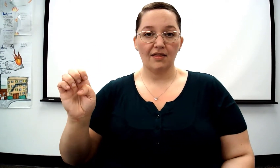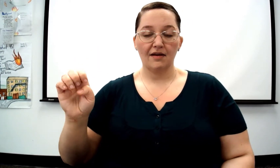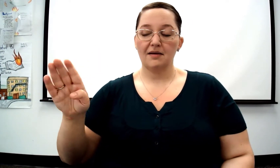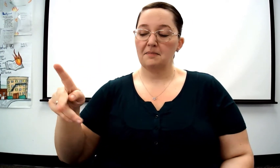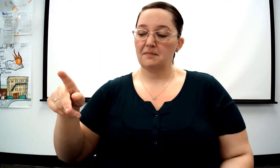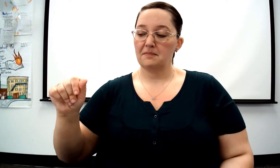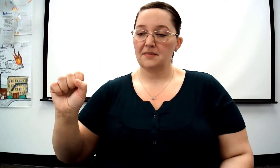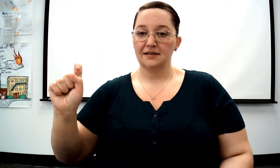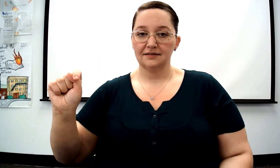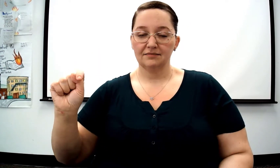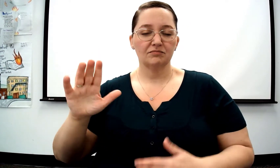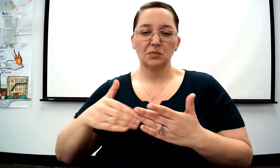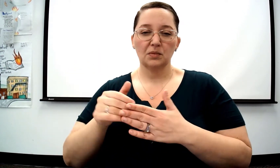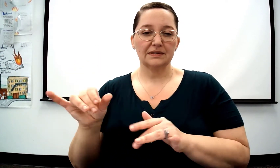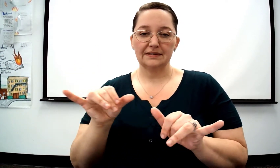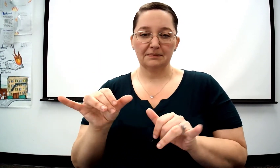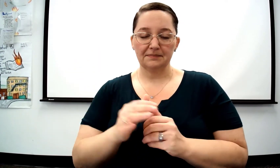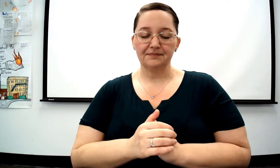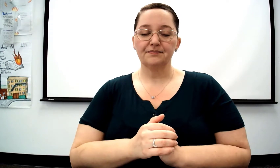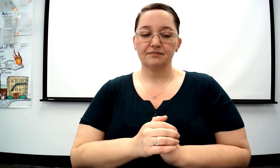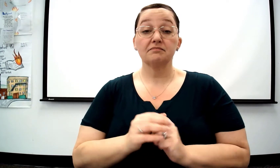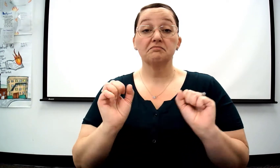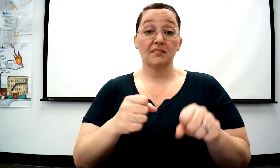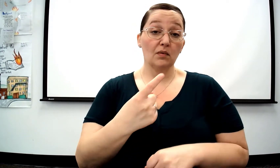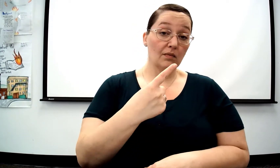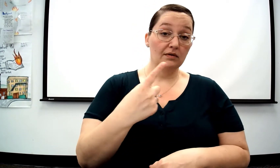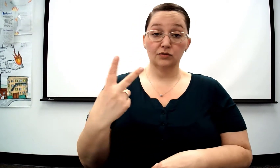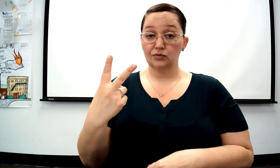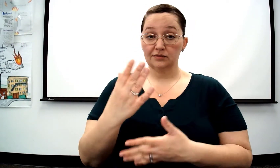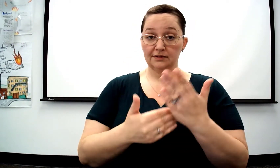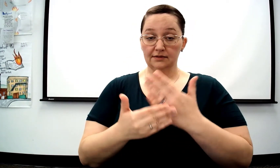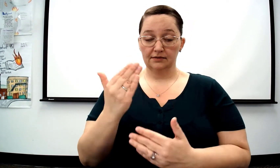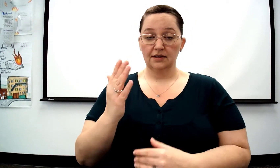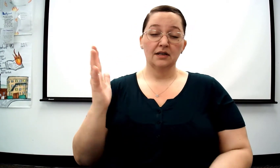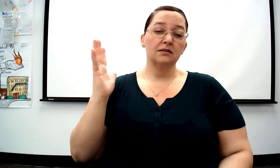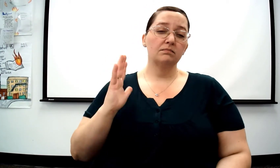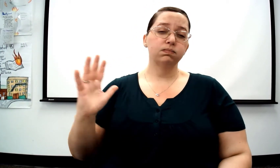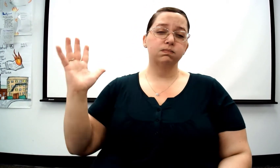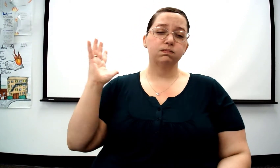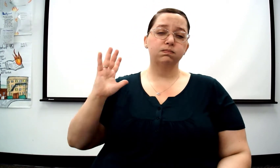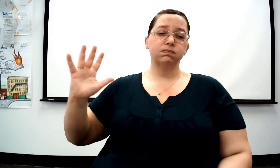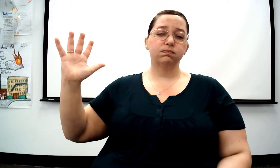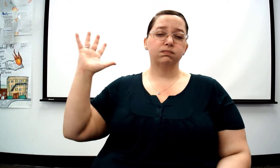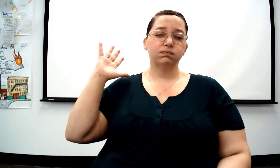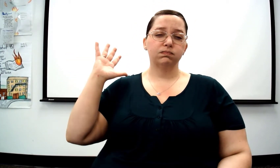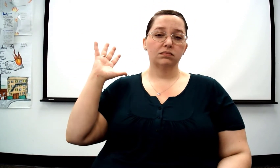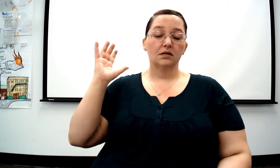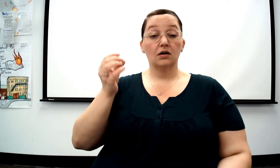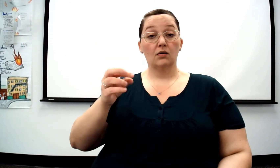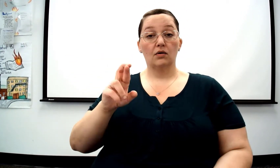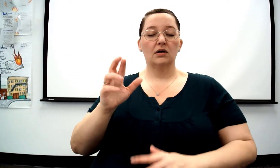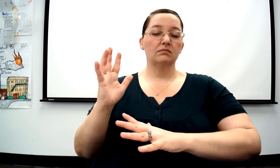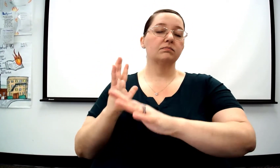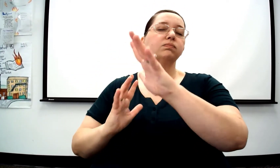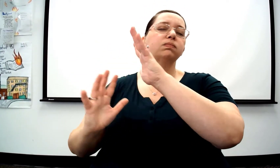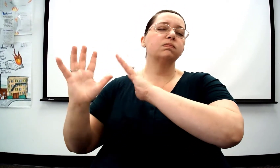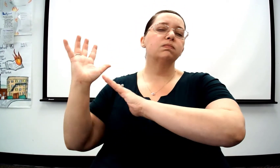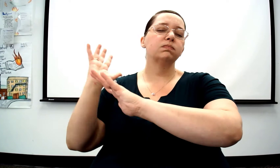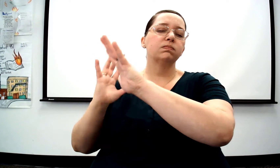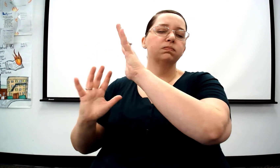It can be interpreted as far in the past, but it's all the same meaning. You can use 1 or 2 hands, circle your 5 backward, puff